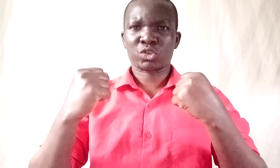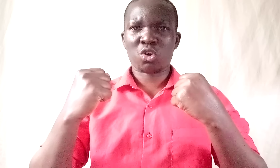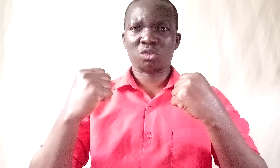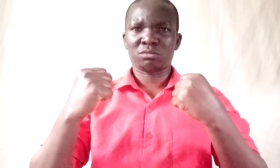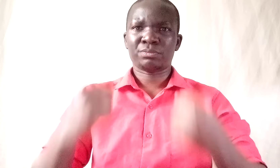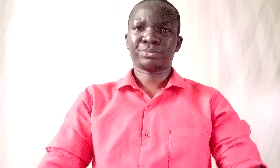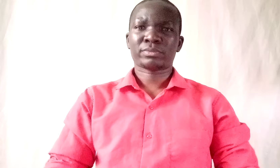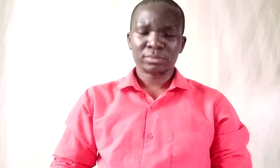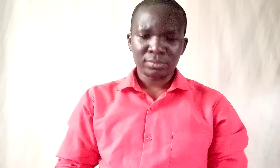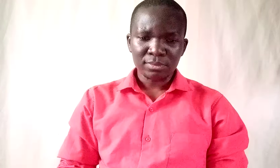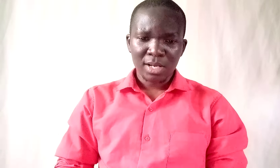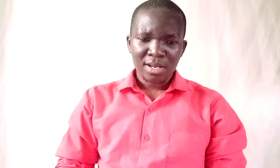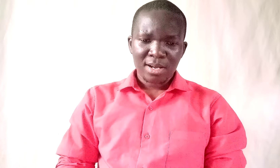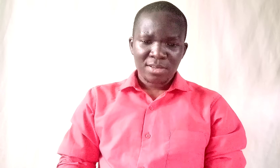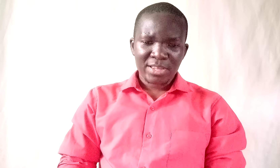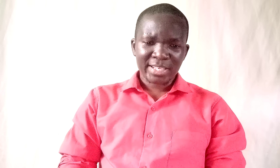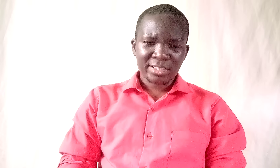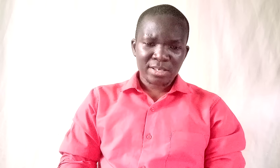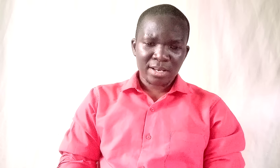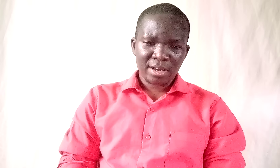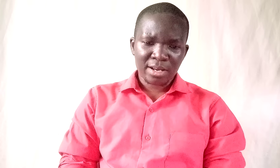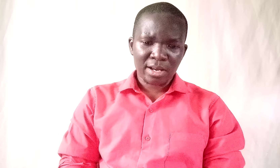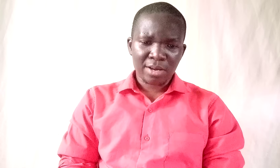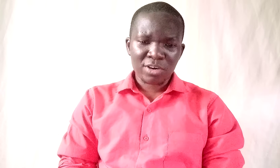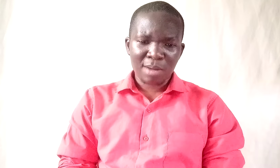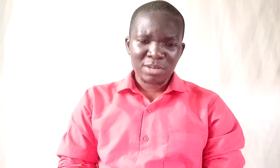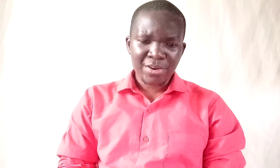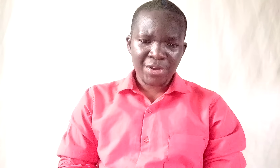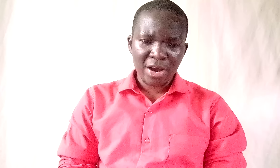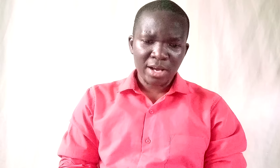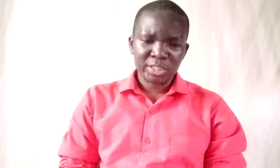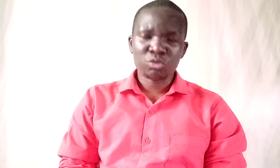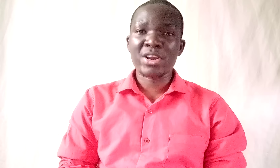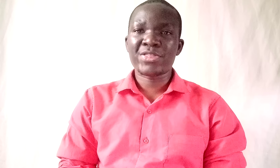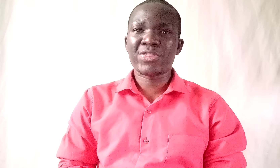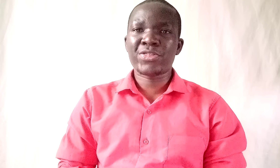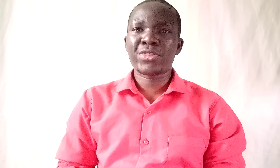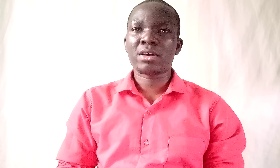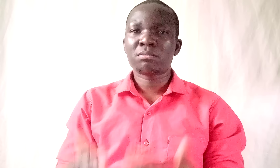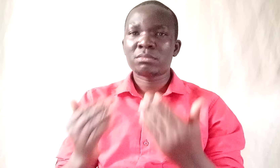strong. The next vocabulary here is to breathe.